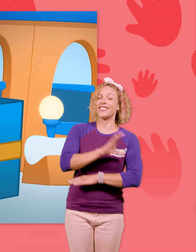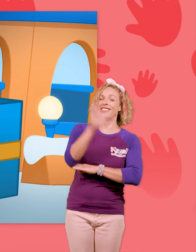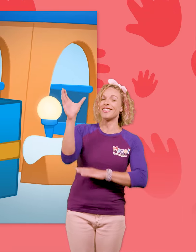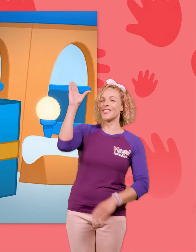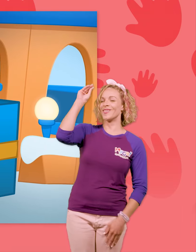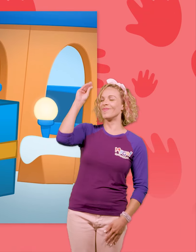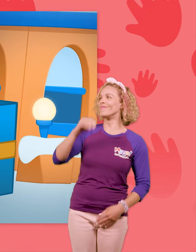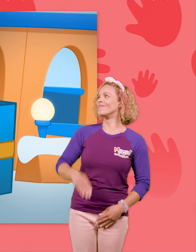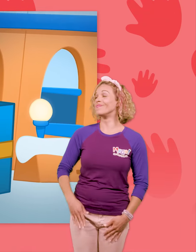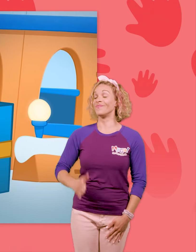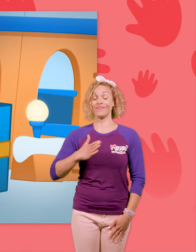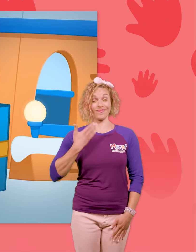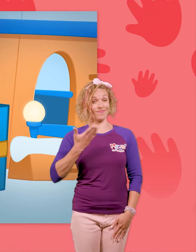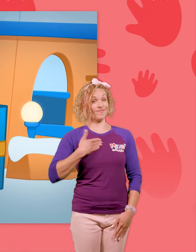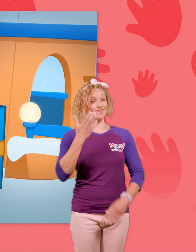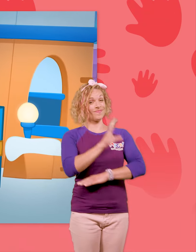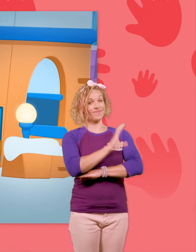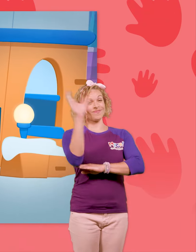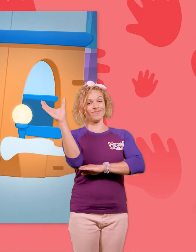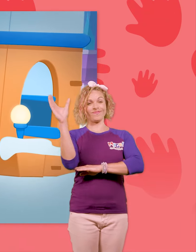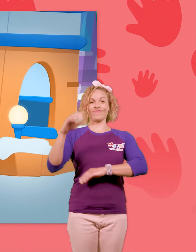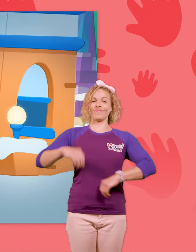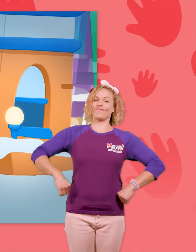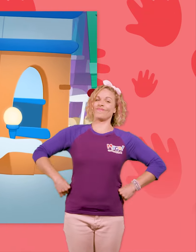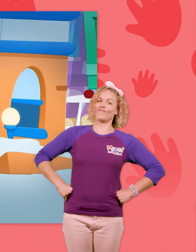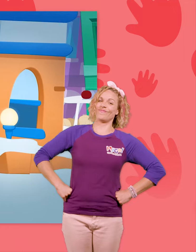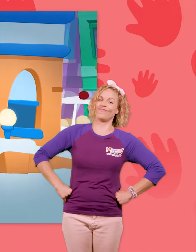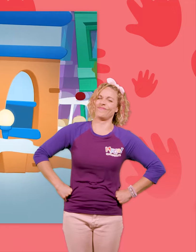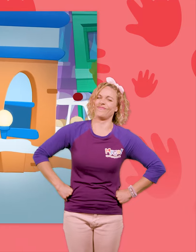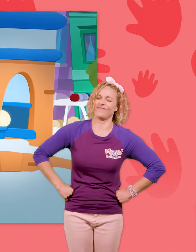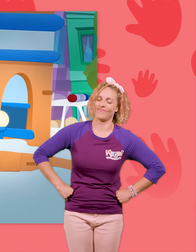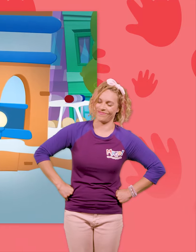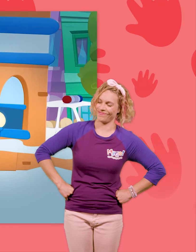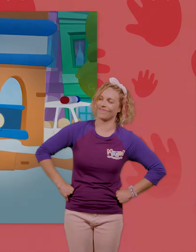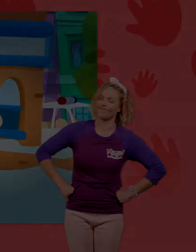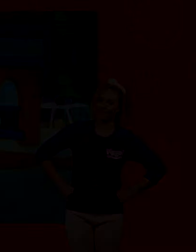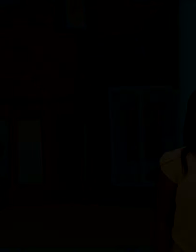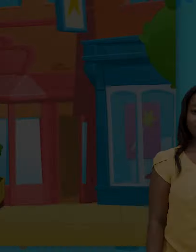Merry Christmas, boys. Merry Christmas.